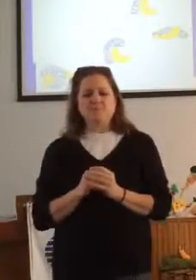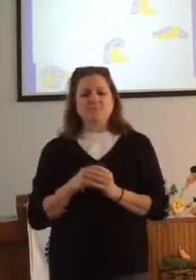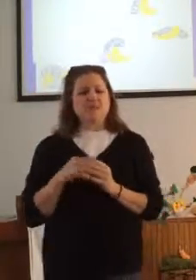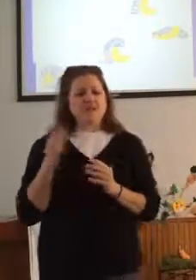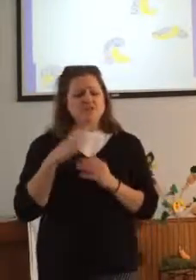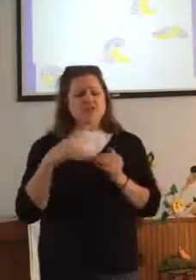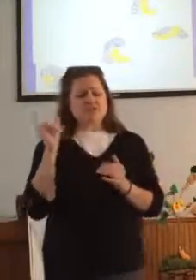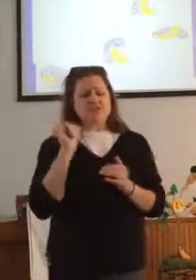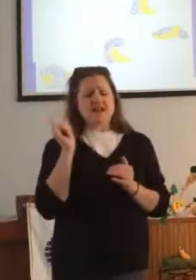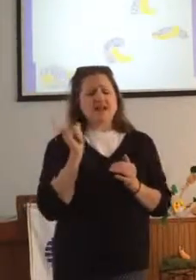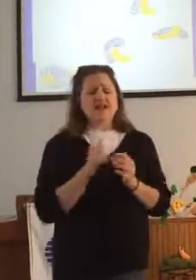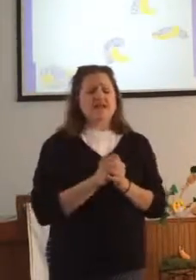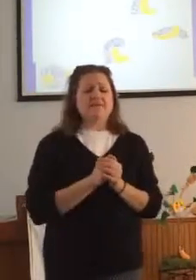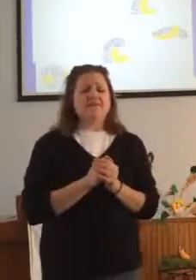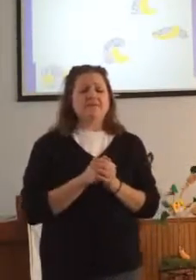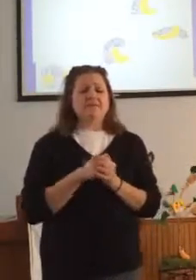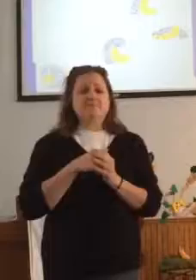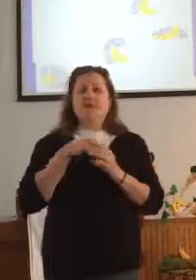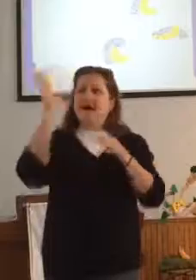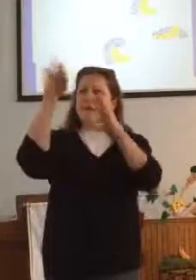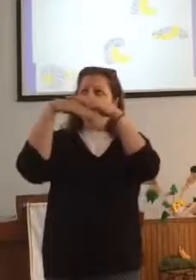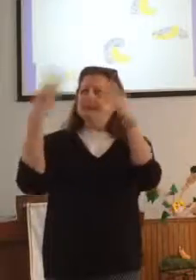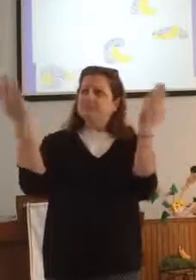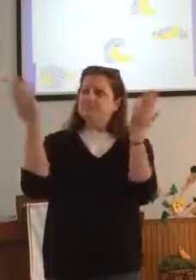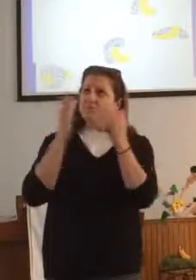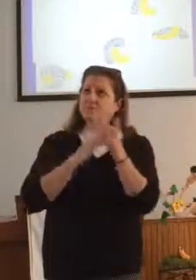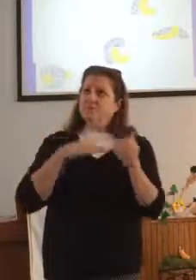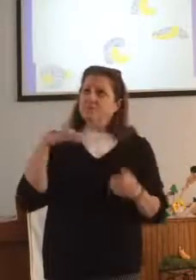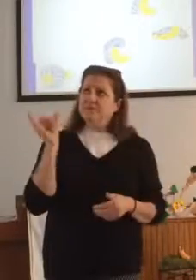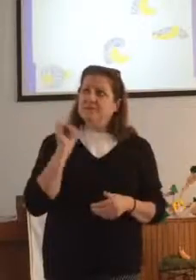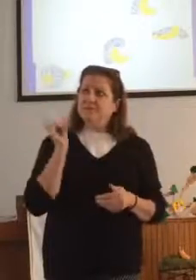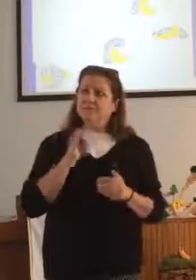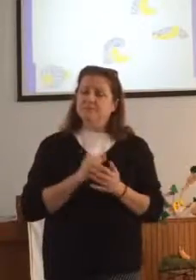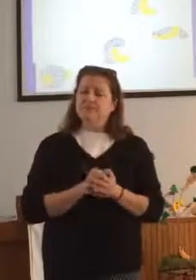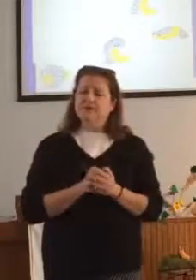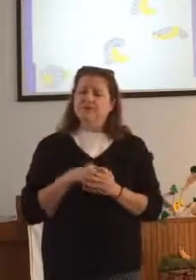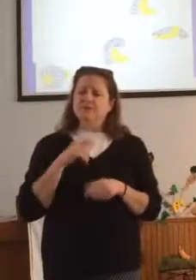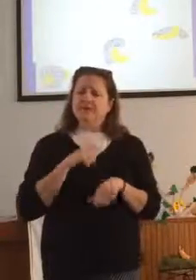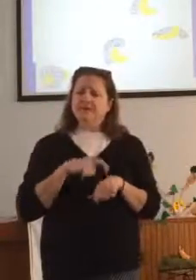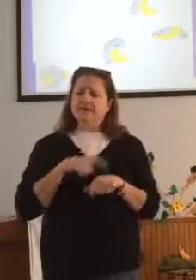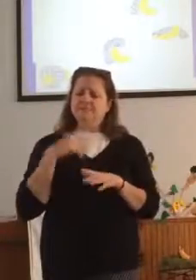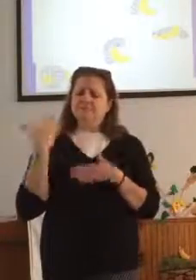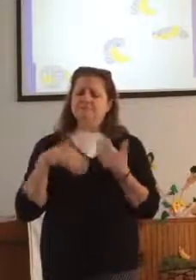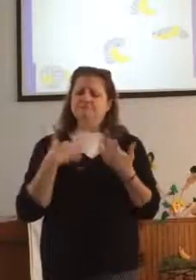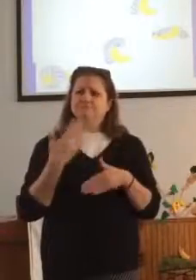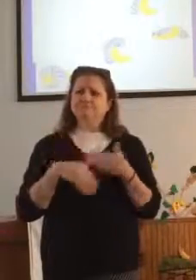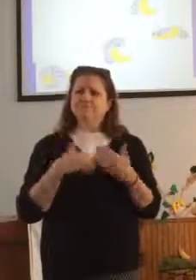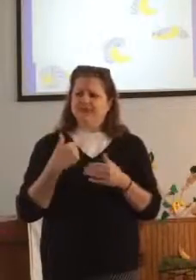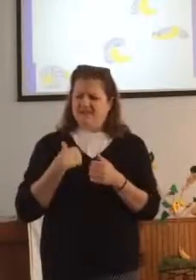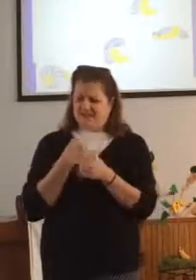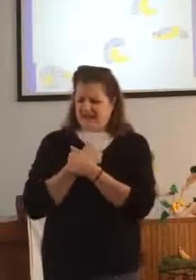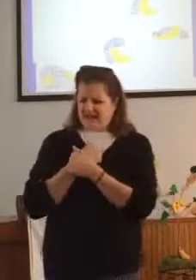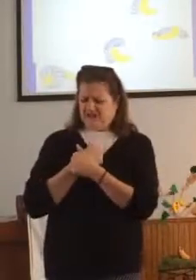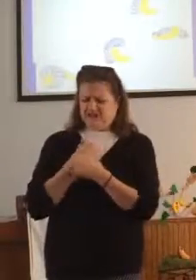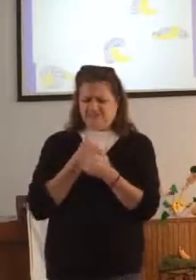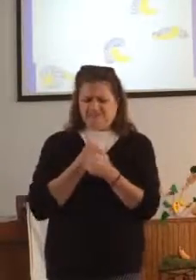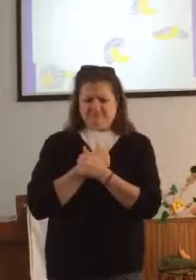It was like heaven for a while. But as time passed, even hugging each other seemed a little